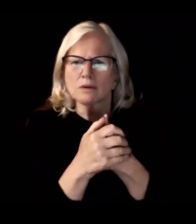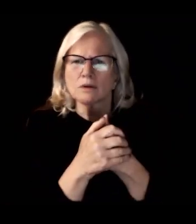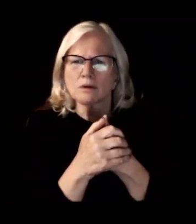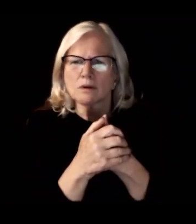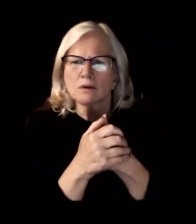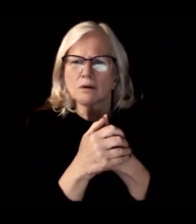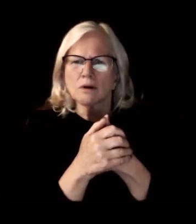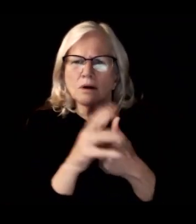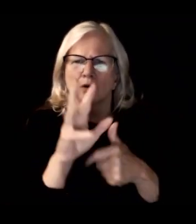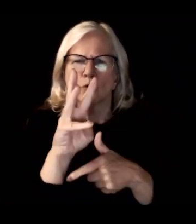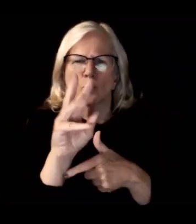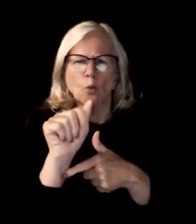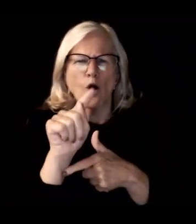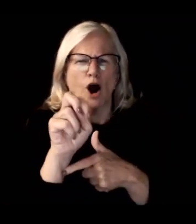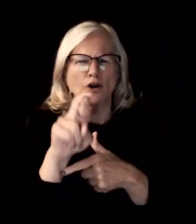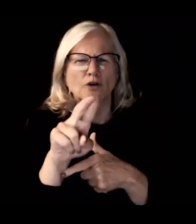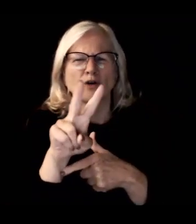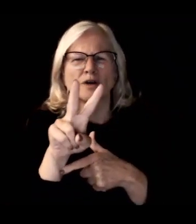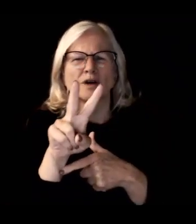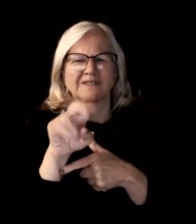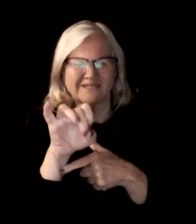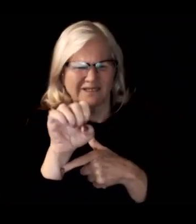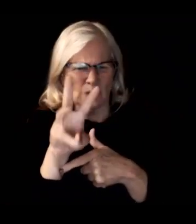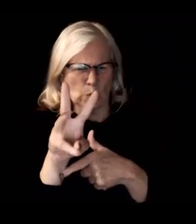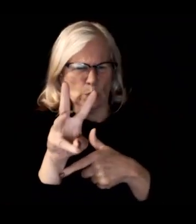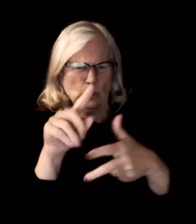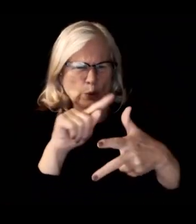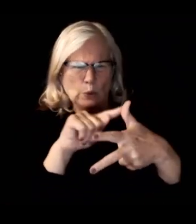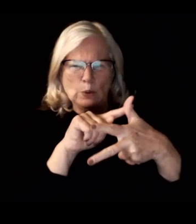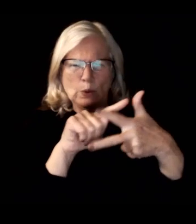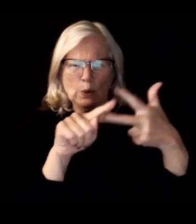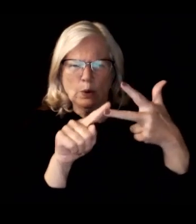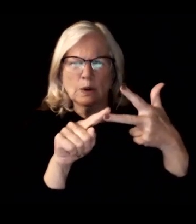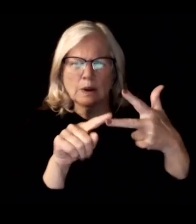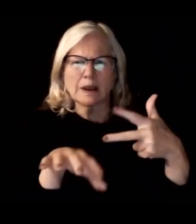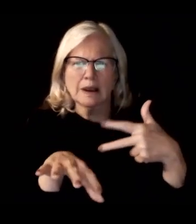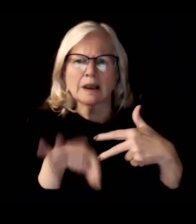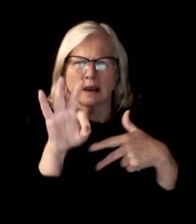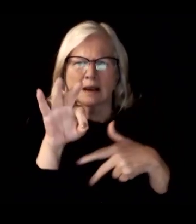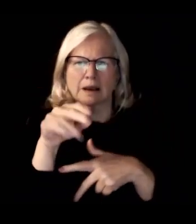our mom's home. Thank you.